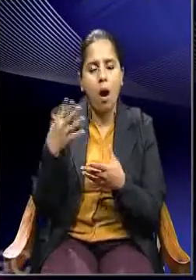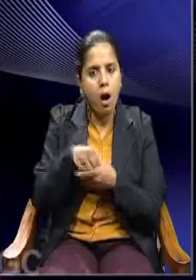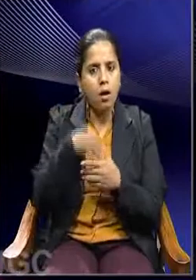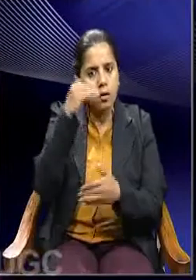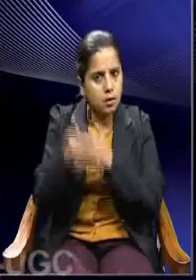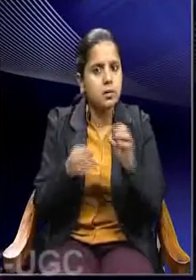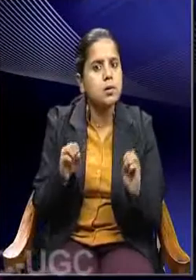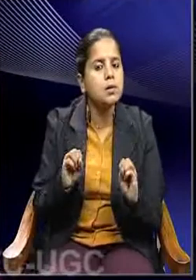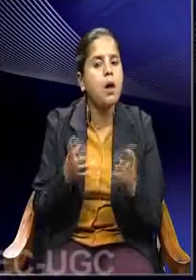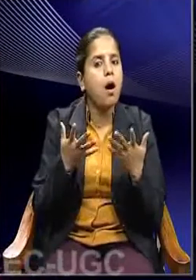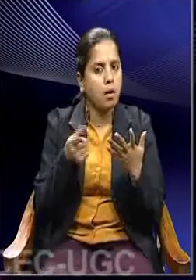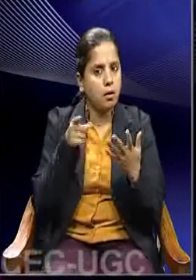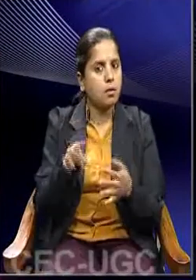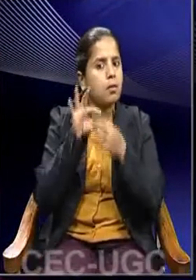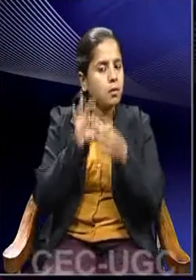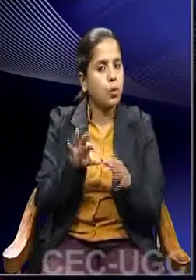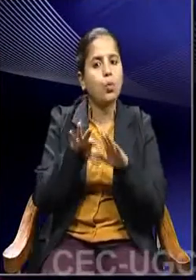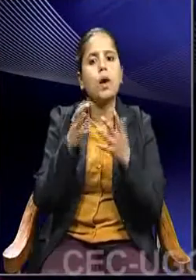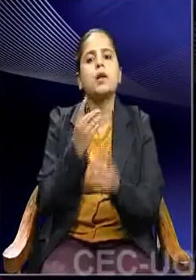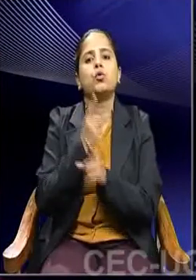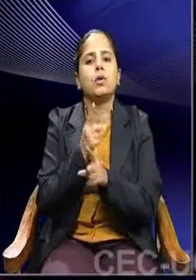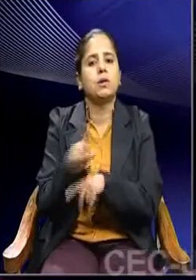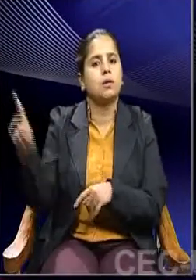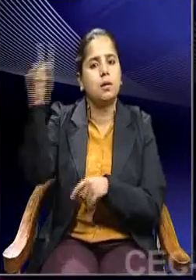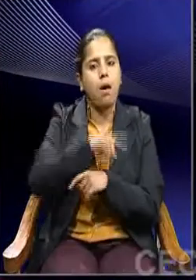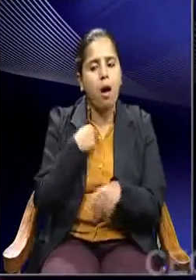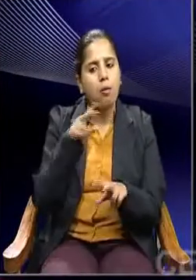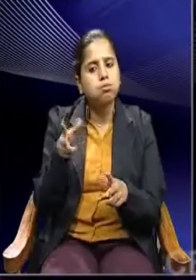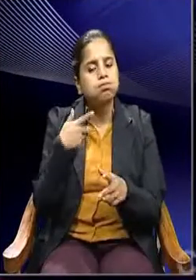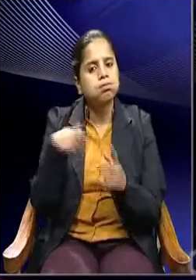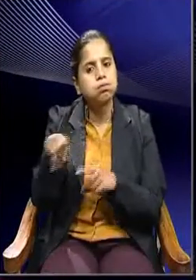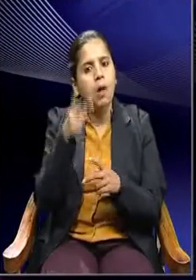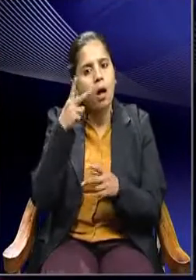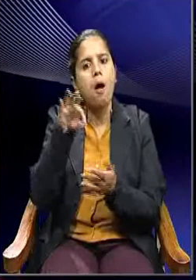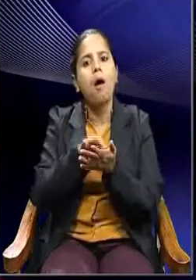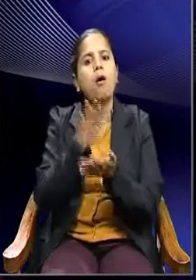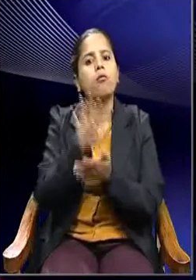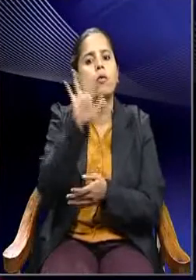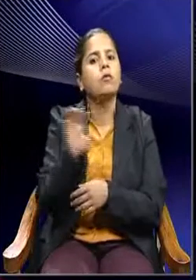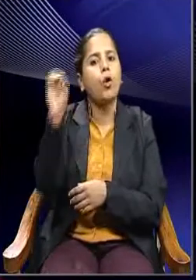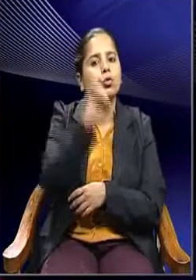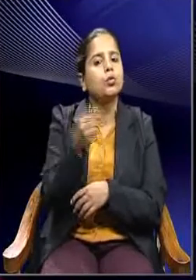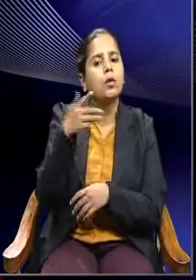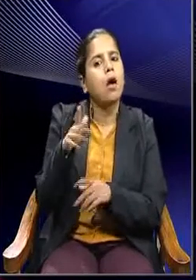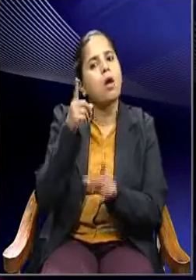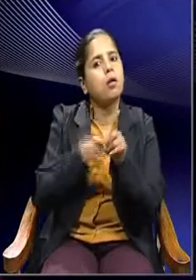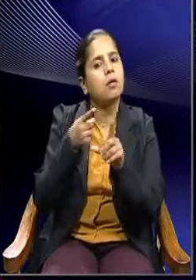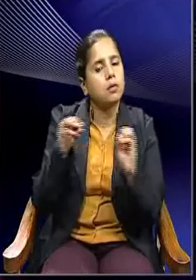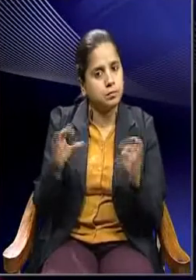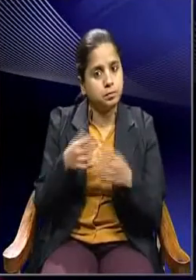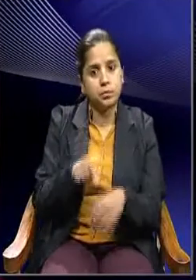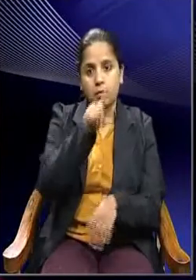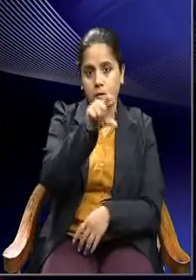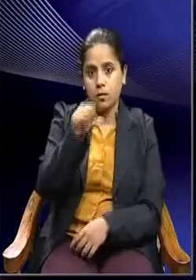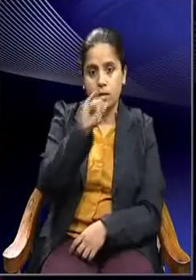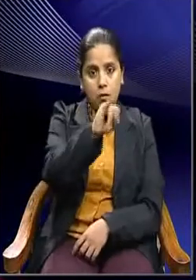with respect to World Teachers' Day observance on 5th October. And for that,